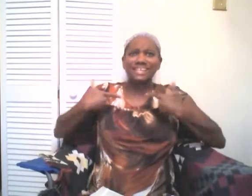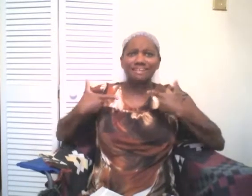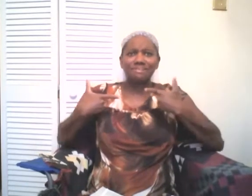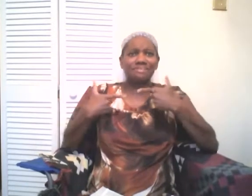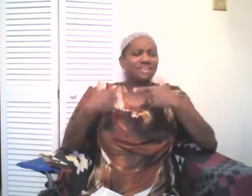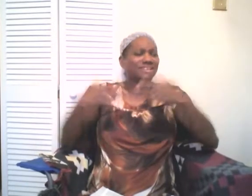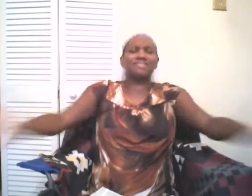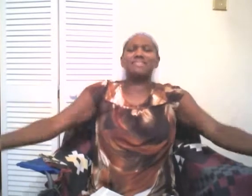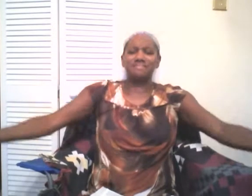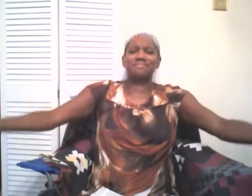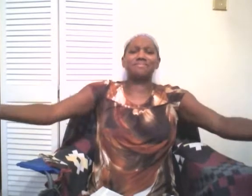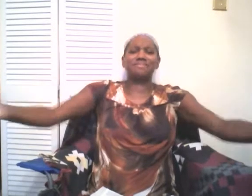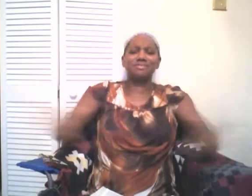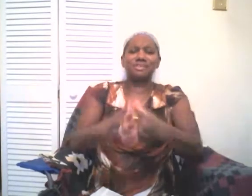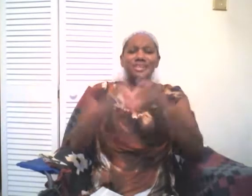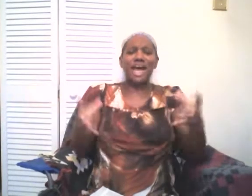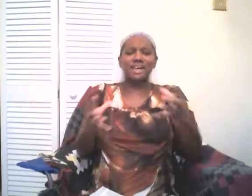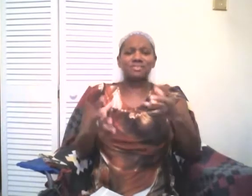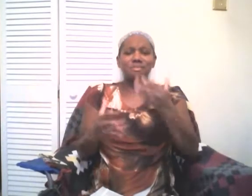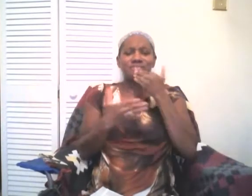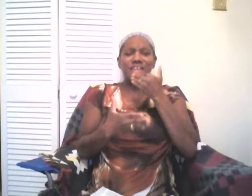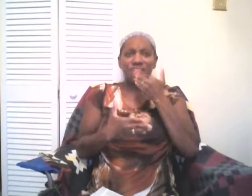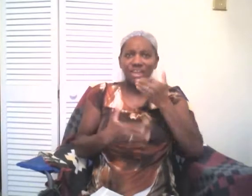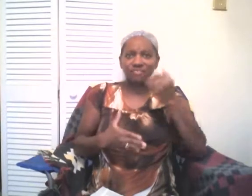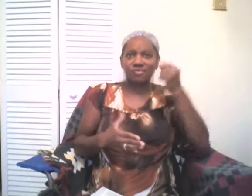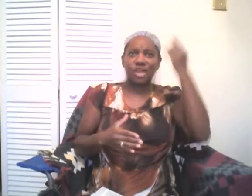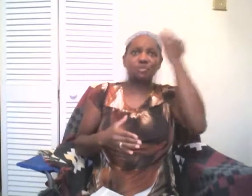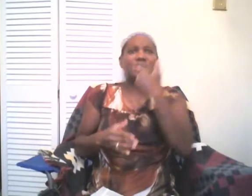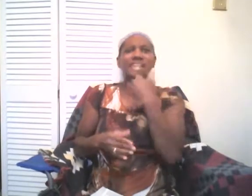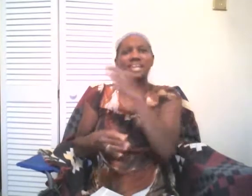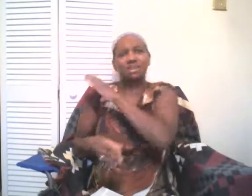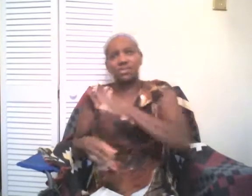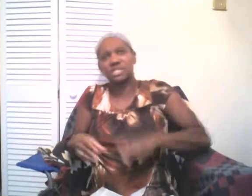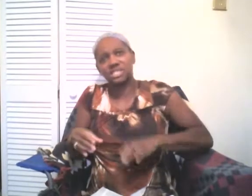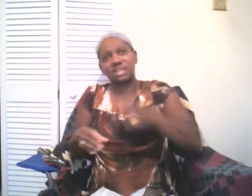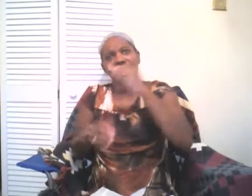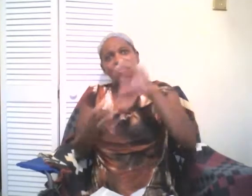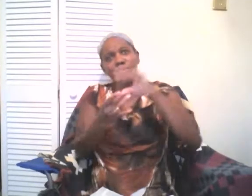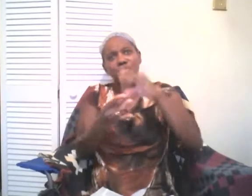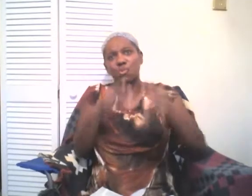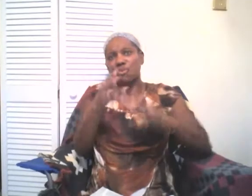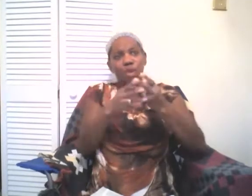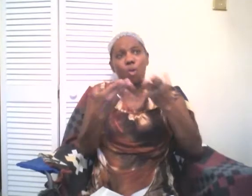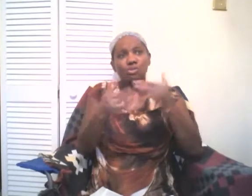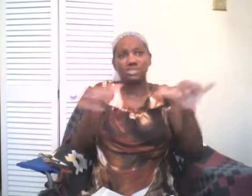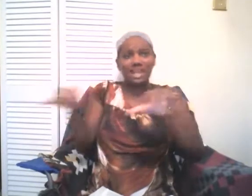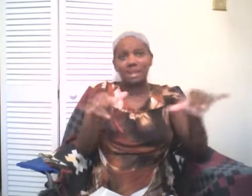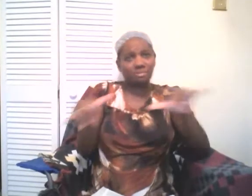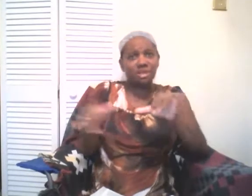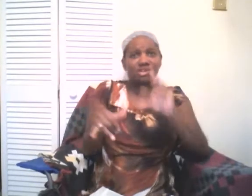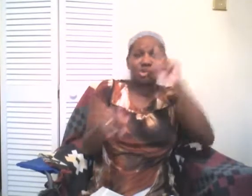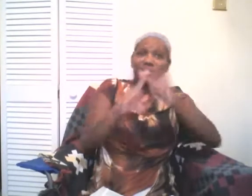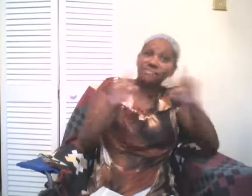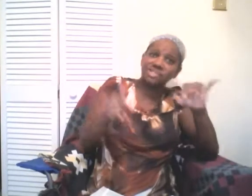live. There's a lot to be thankful for. That's why I say in the Christian and spiritual world, they're almost the same. The only difference